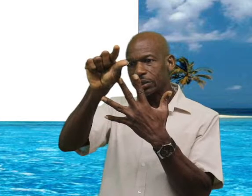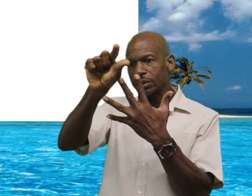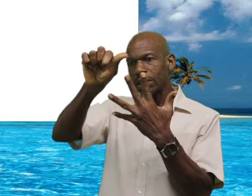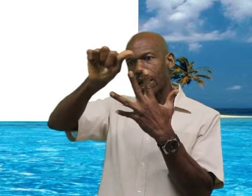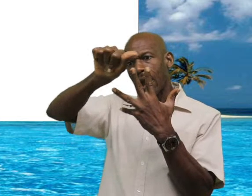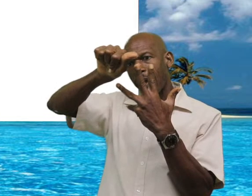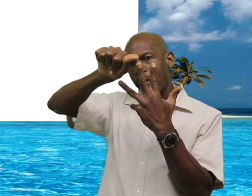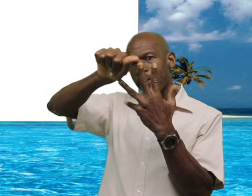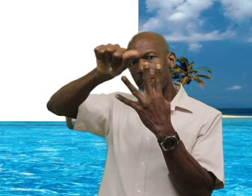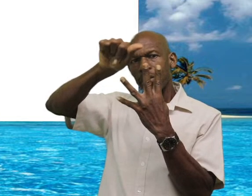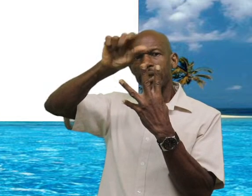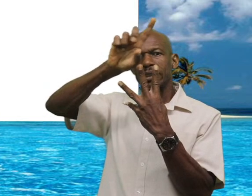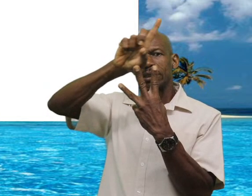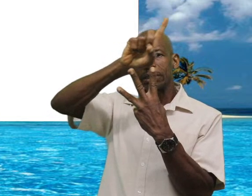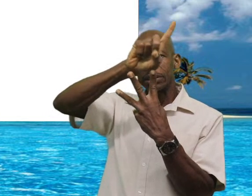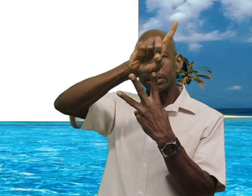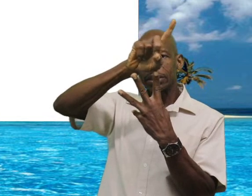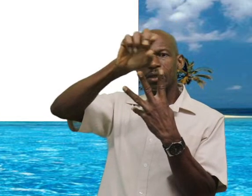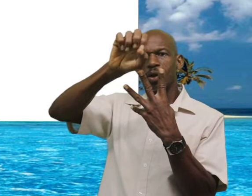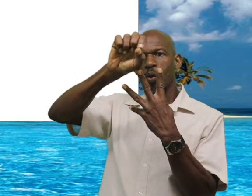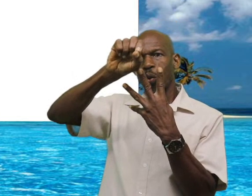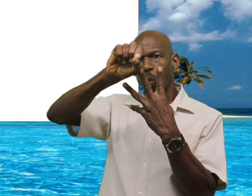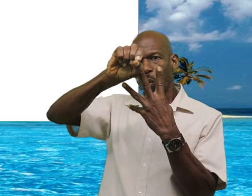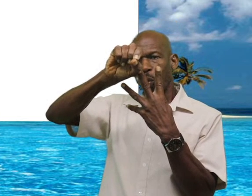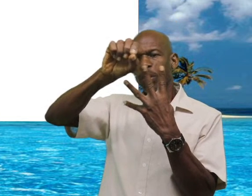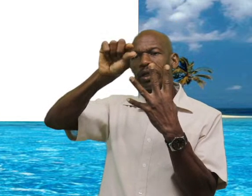S. So we have girls, and